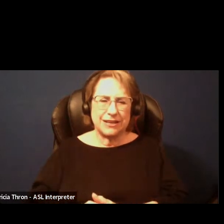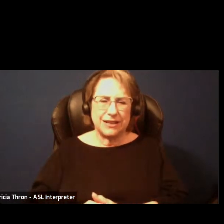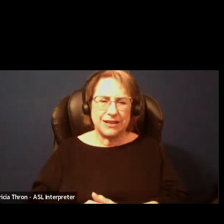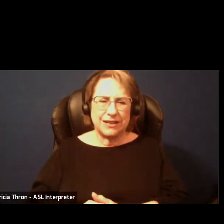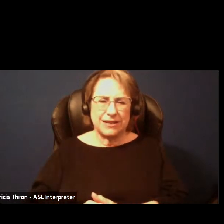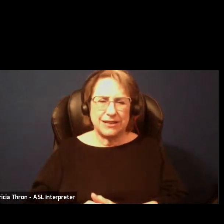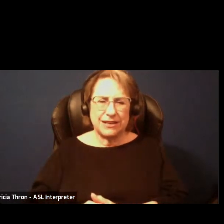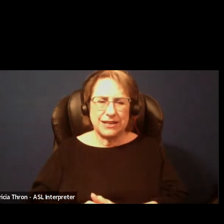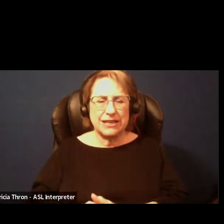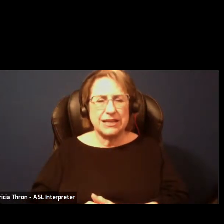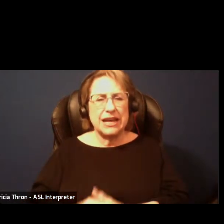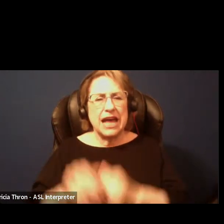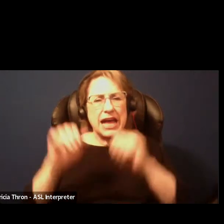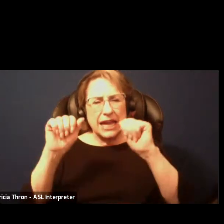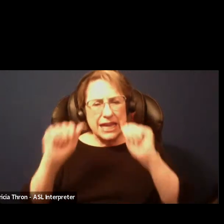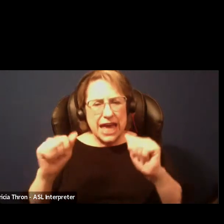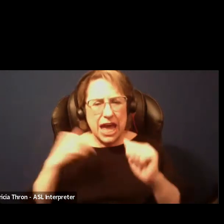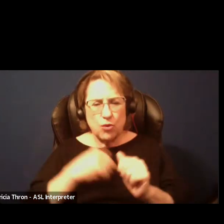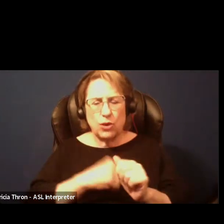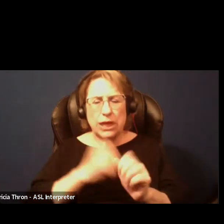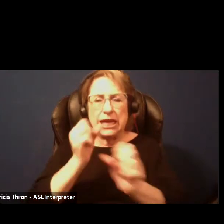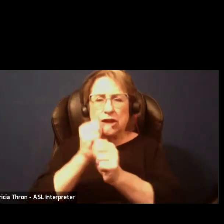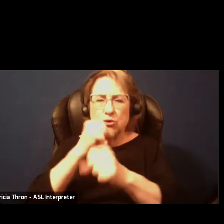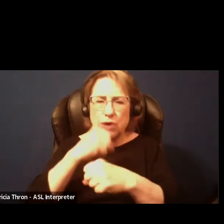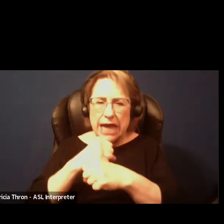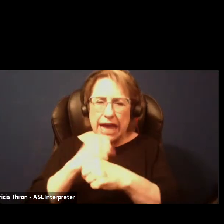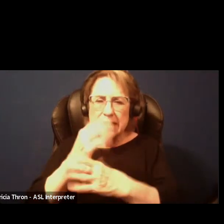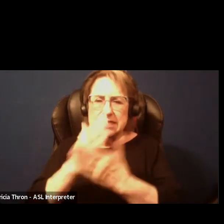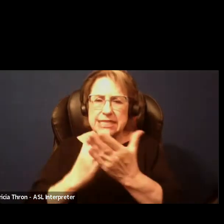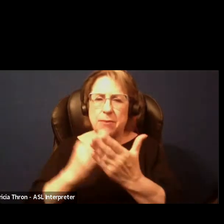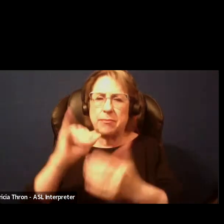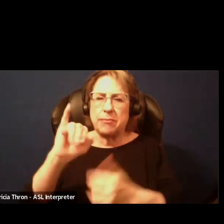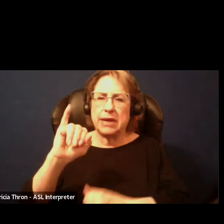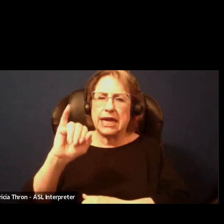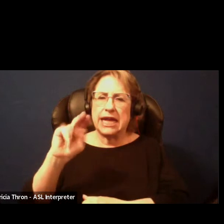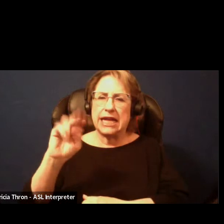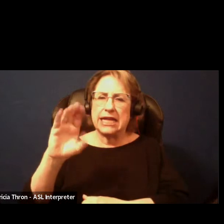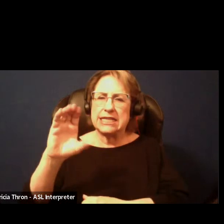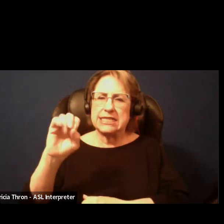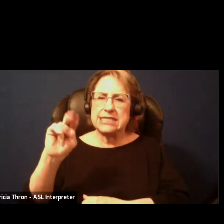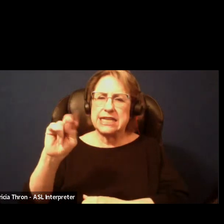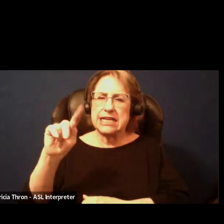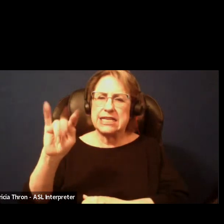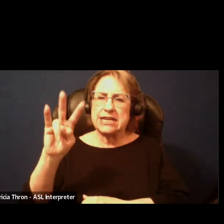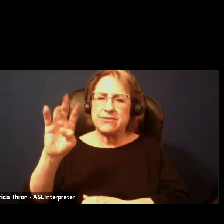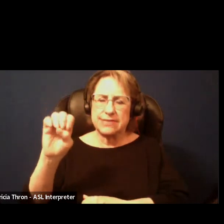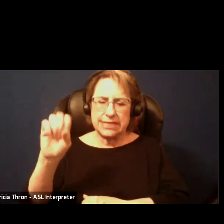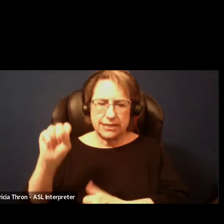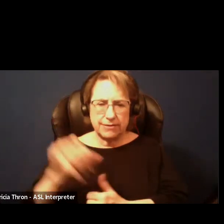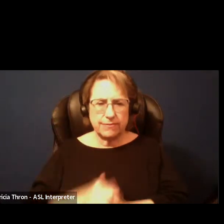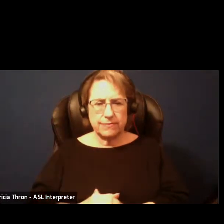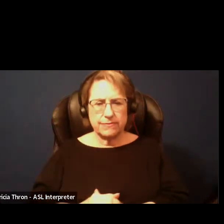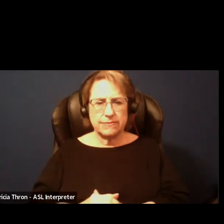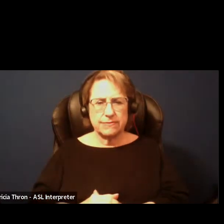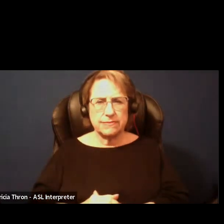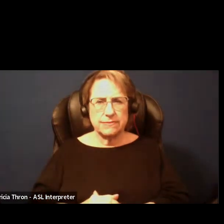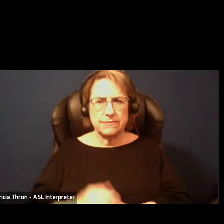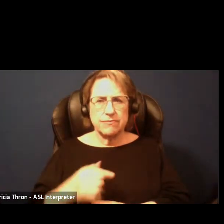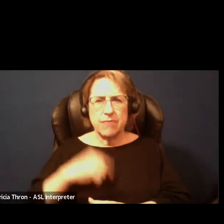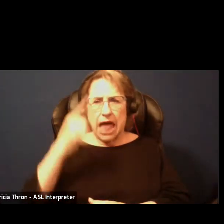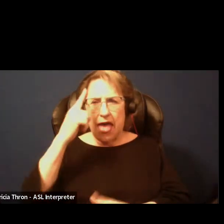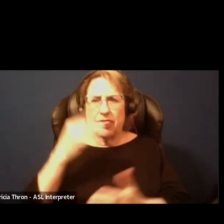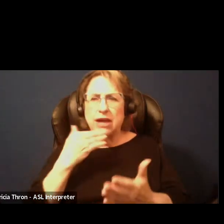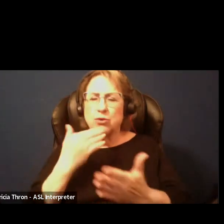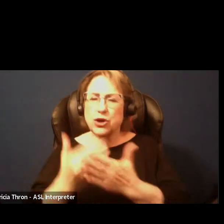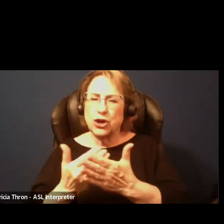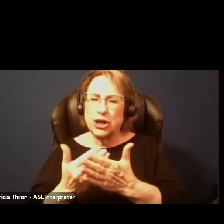think that's key. Can we create some kind of incentives? Right. Yeah. Right. Anyway, I think we're good. Thank you so